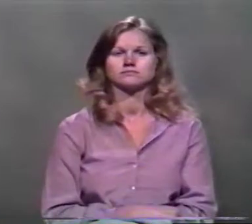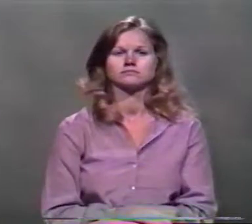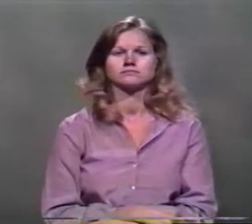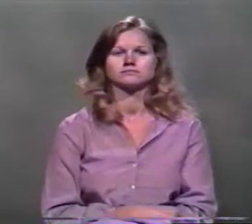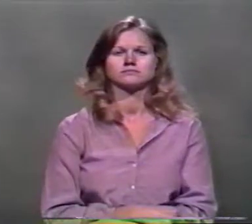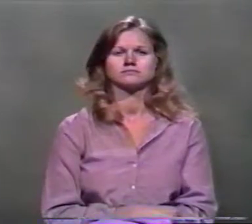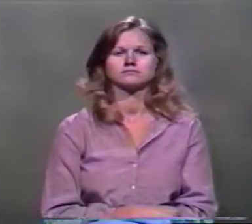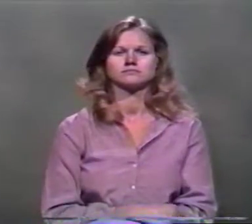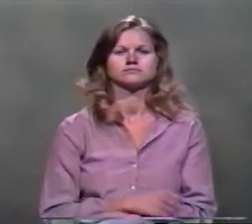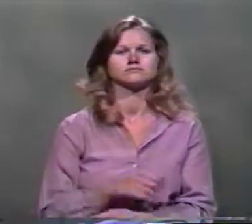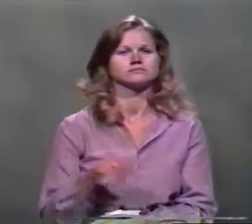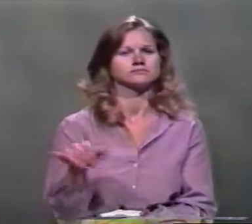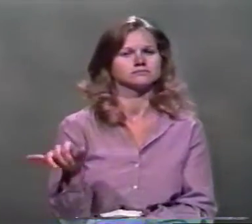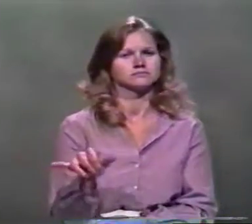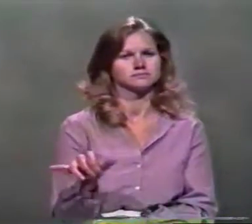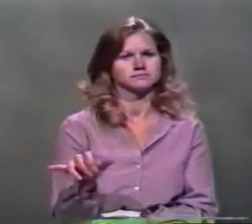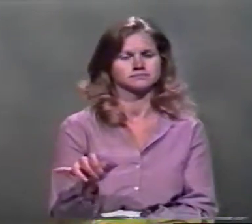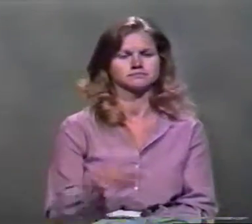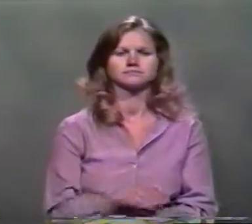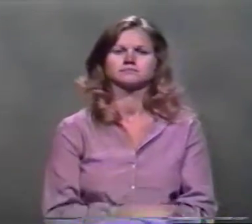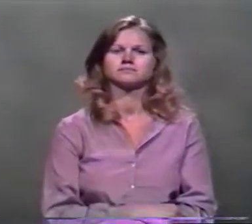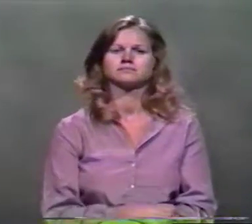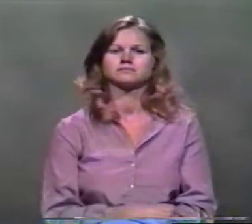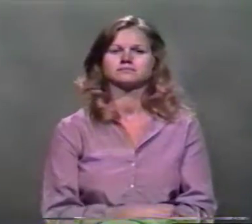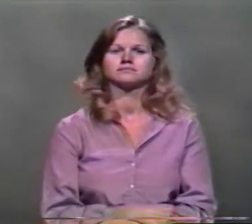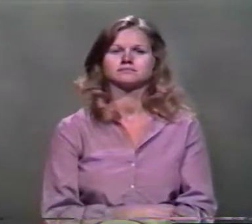and same looks like this.